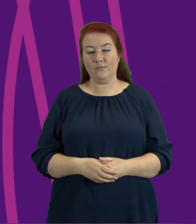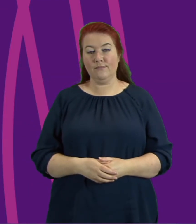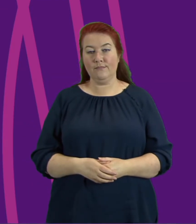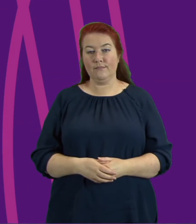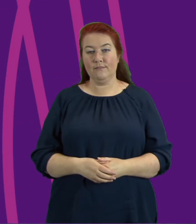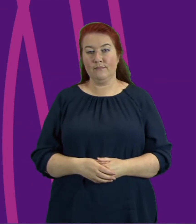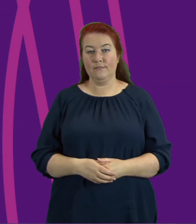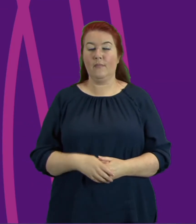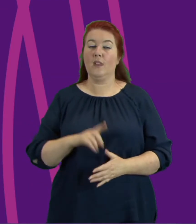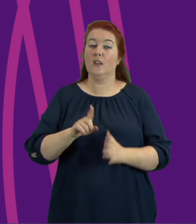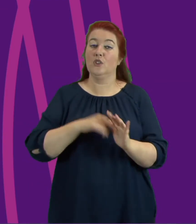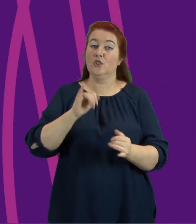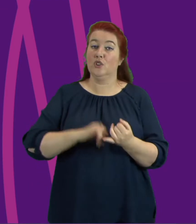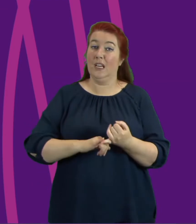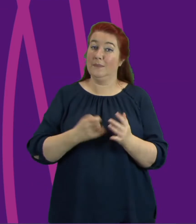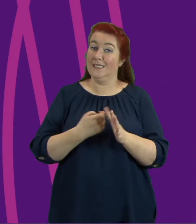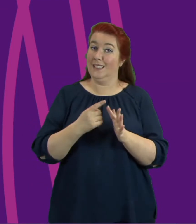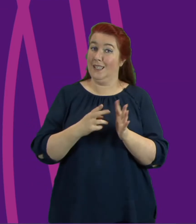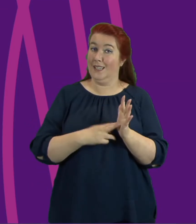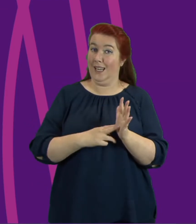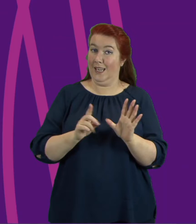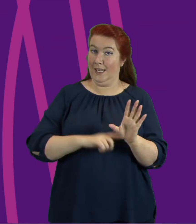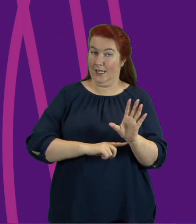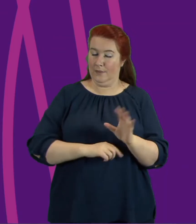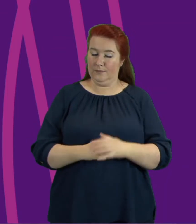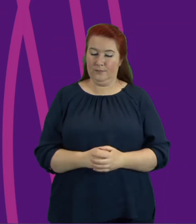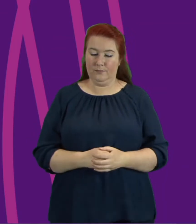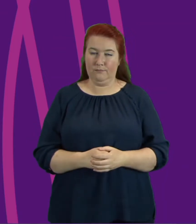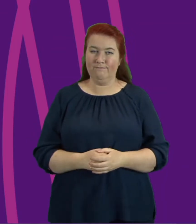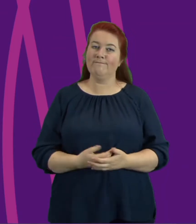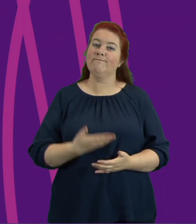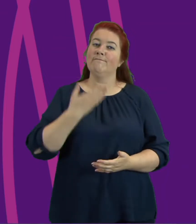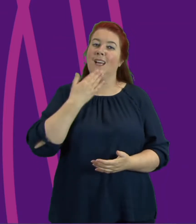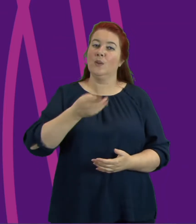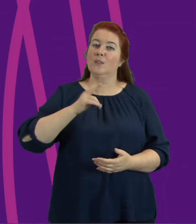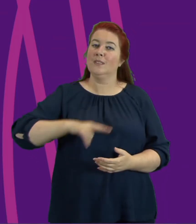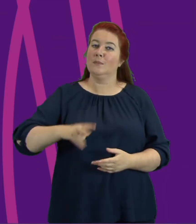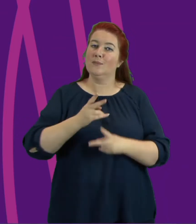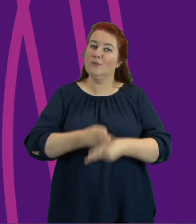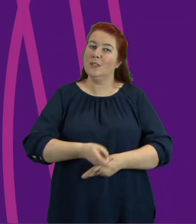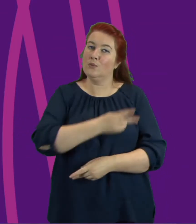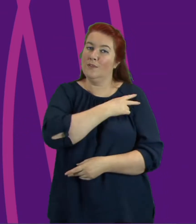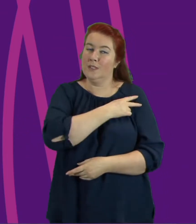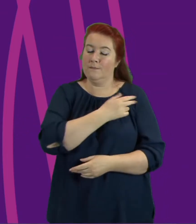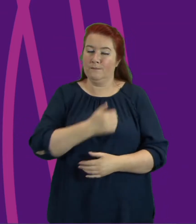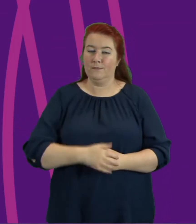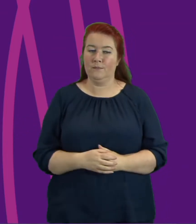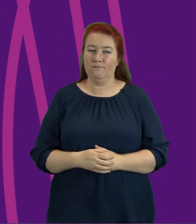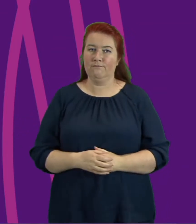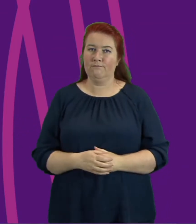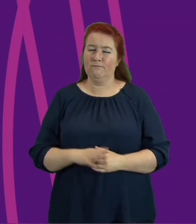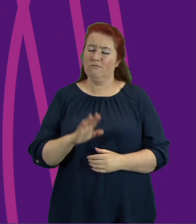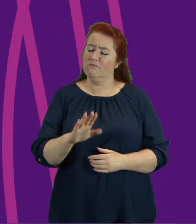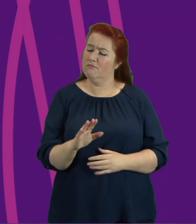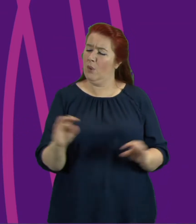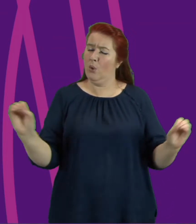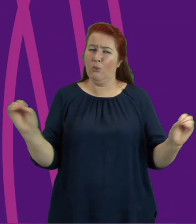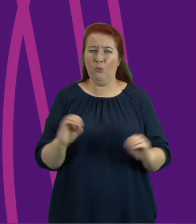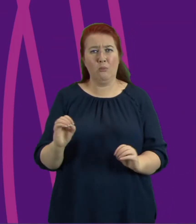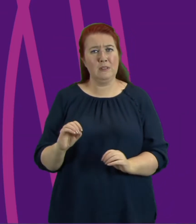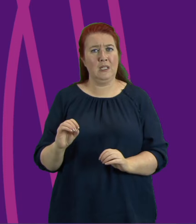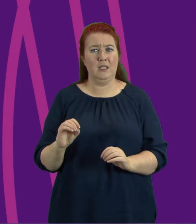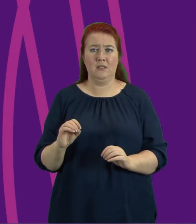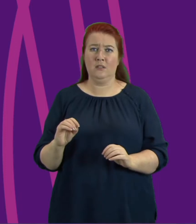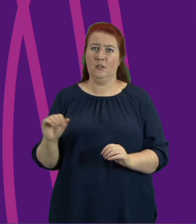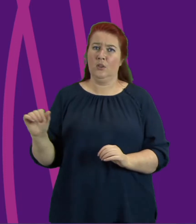Call James Kelly. Thank you, Deputy Presiding Officer. No one should lose their life as a result of